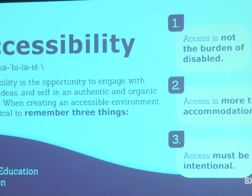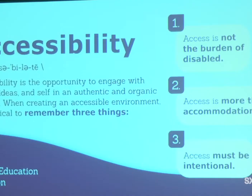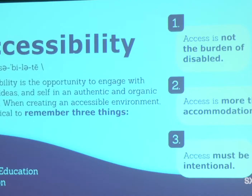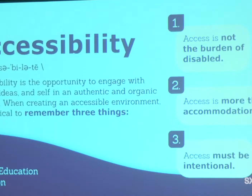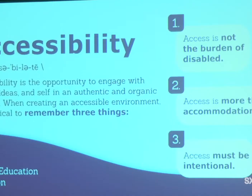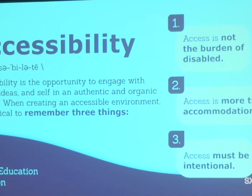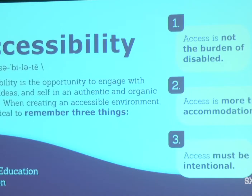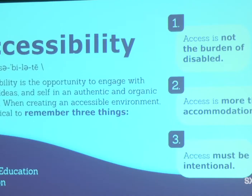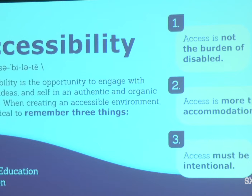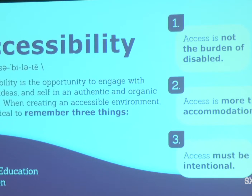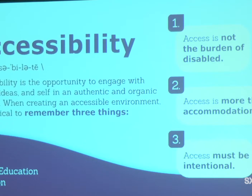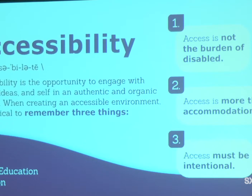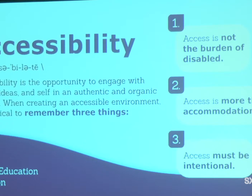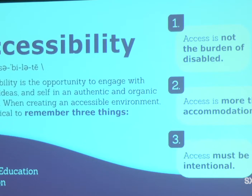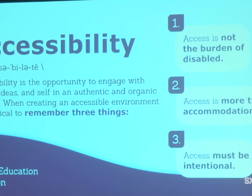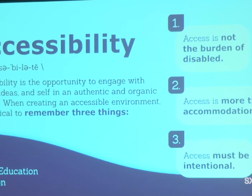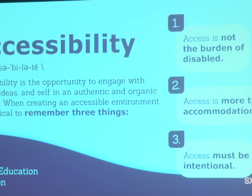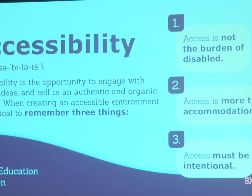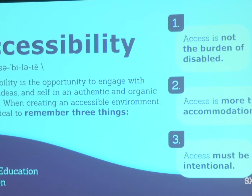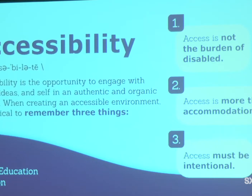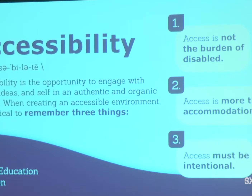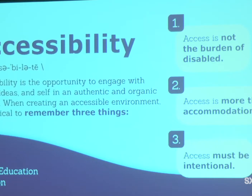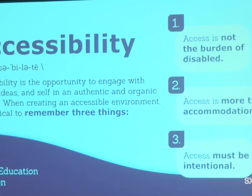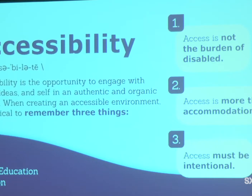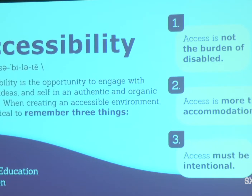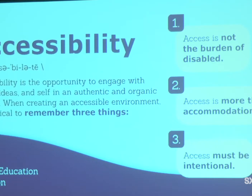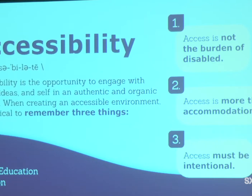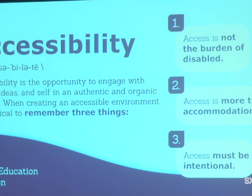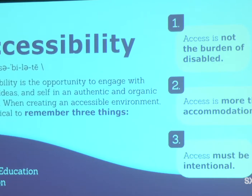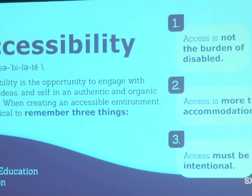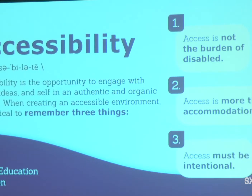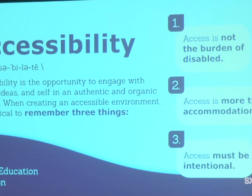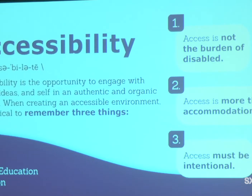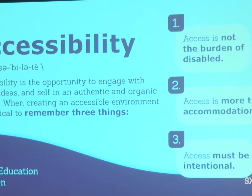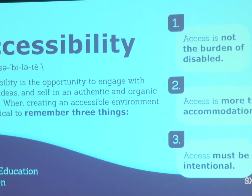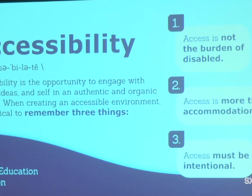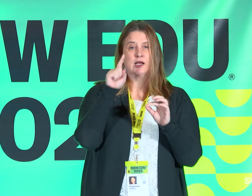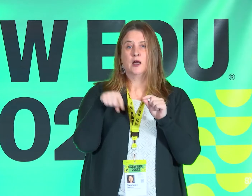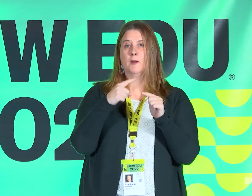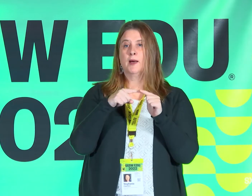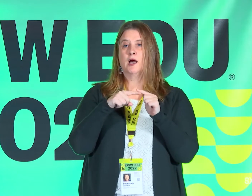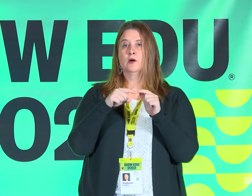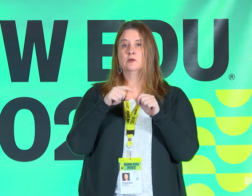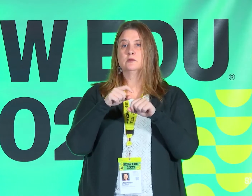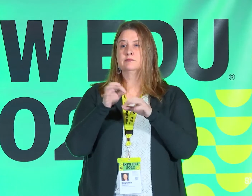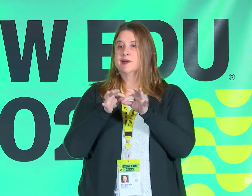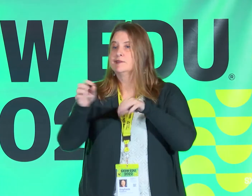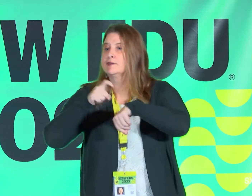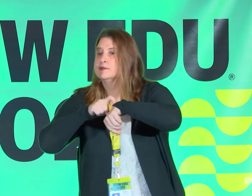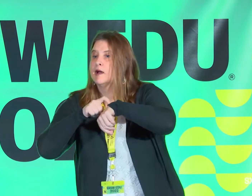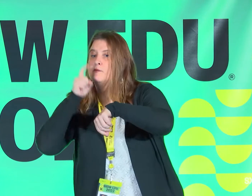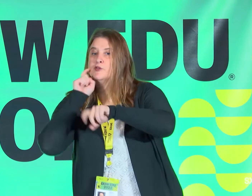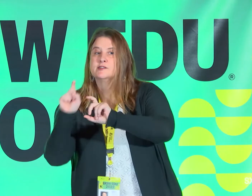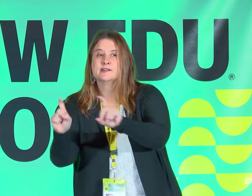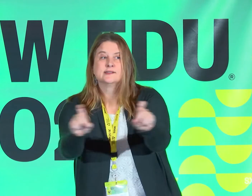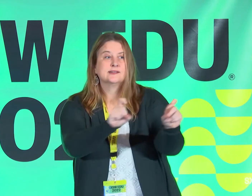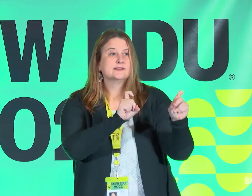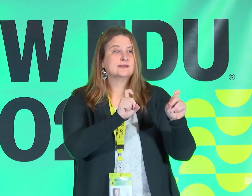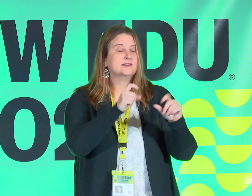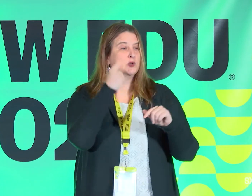is more than accommodations. It's not limited to just that. You often think about, like for today's example, an interpreter, or extended